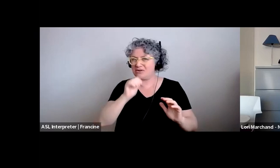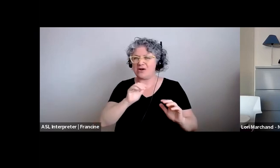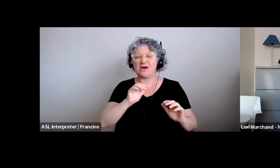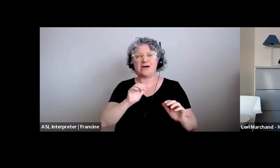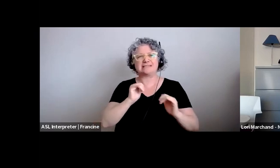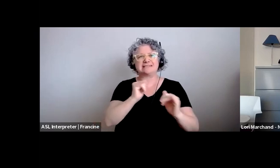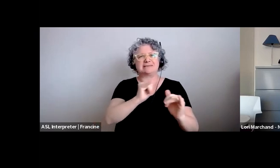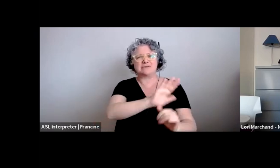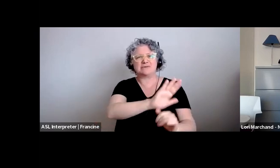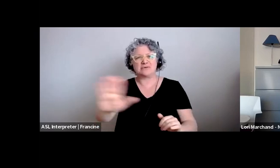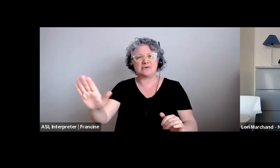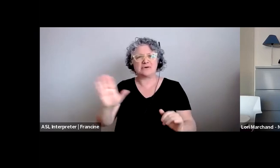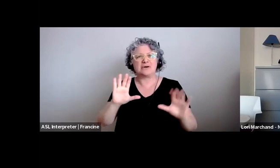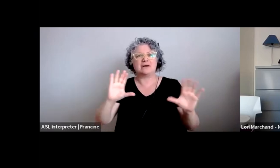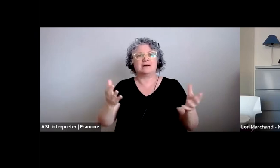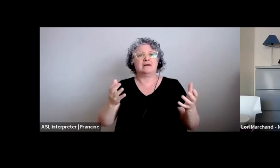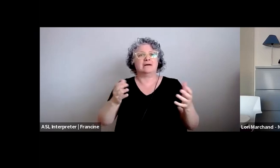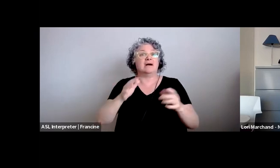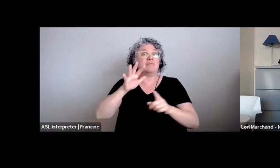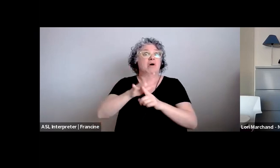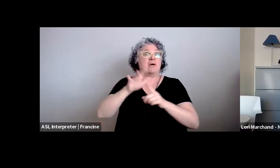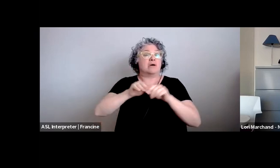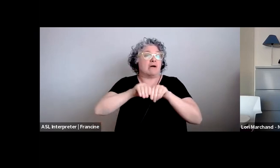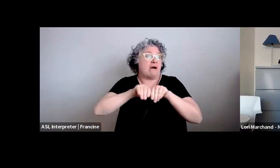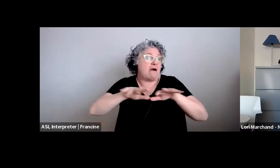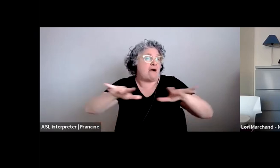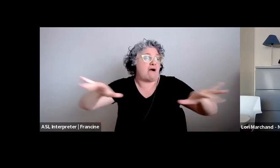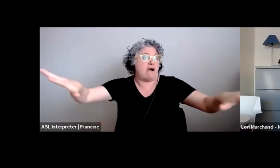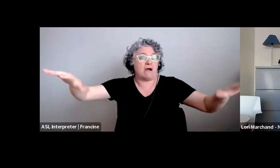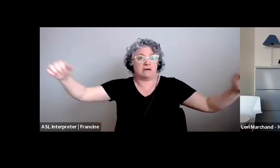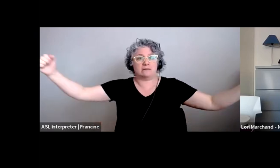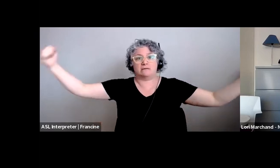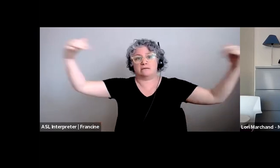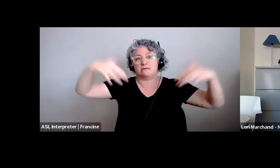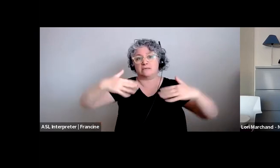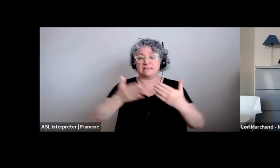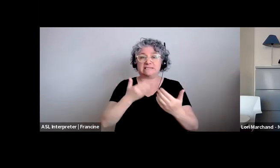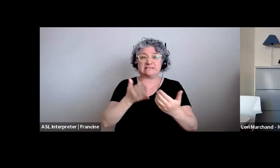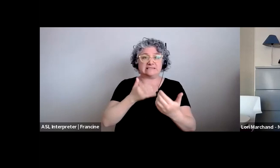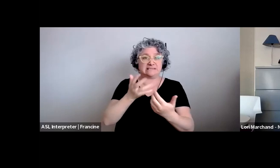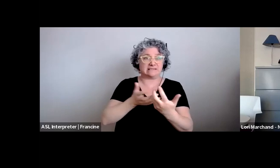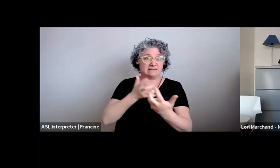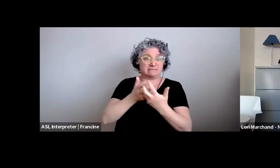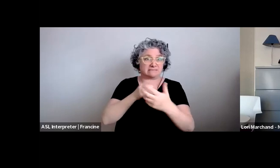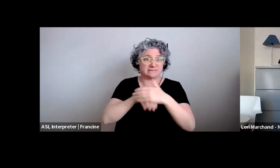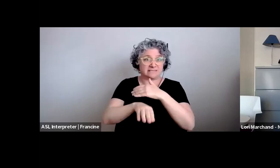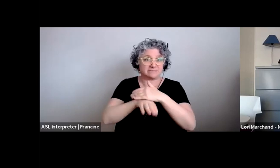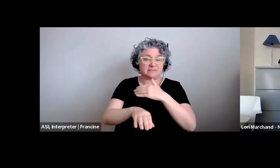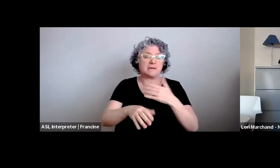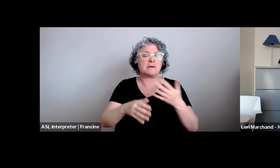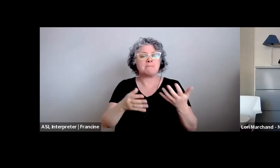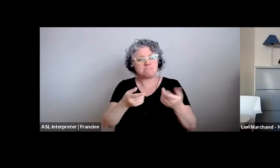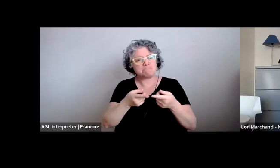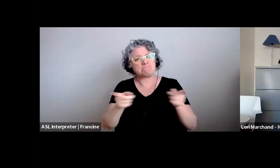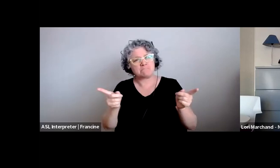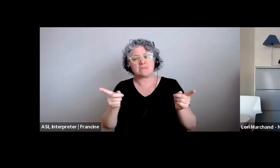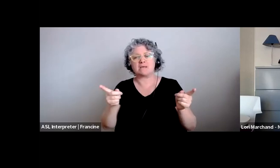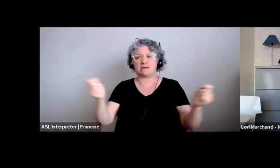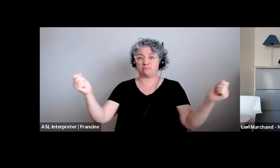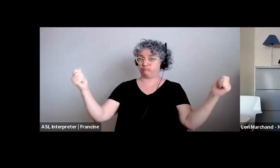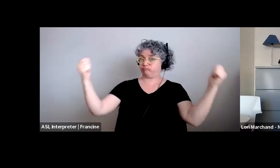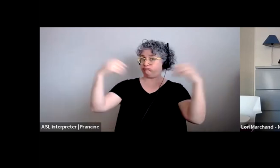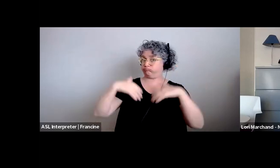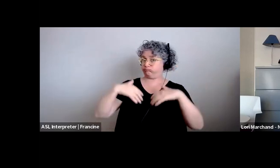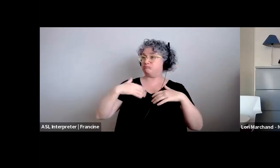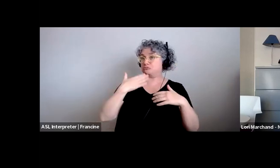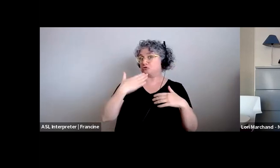call populist and easily accessible. And I have to say that to date, we've been really pleased with the